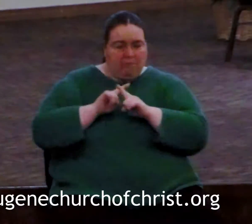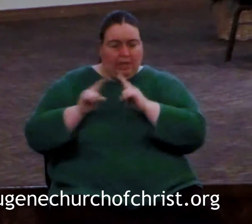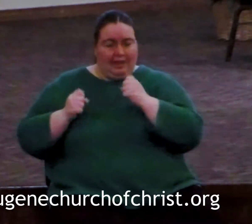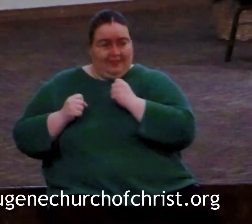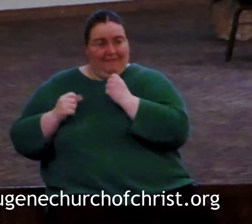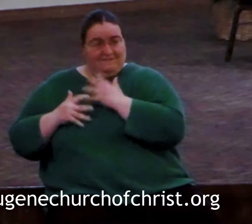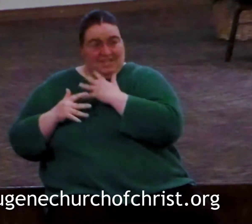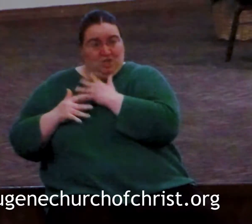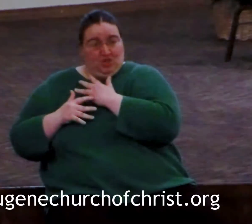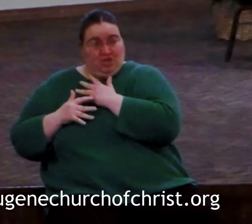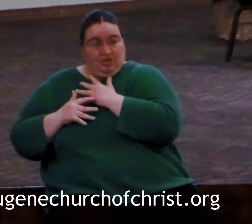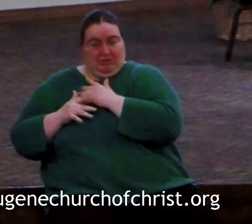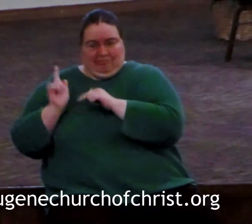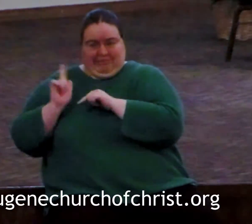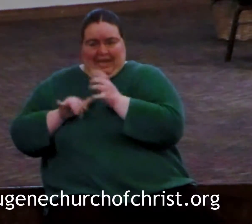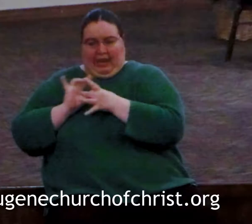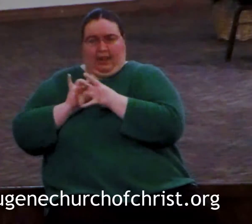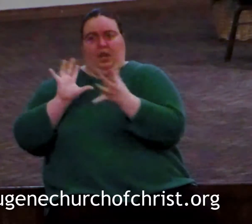let go?